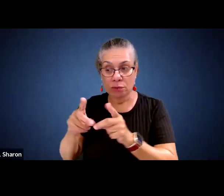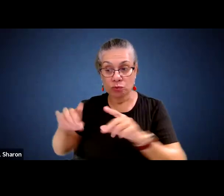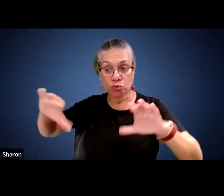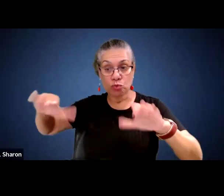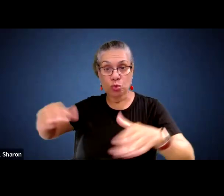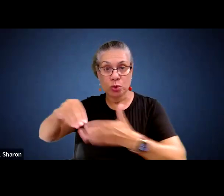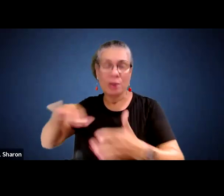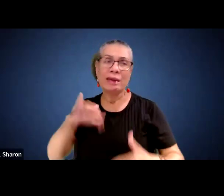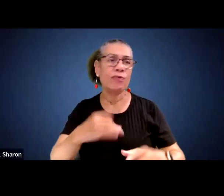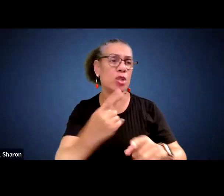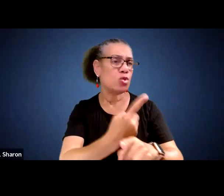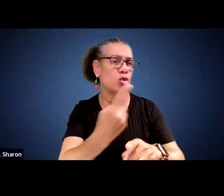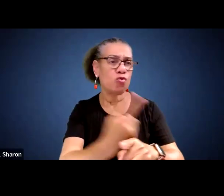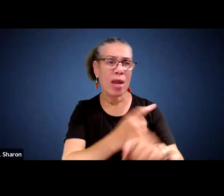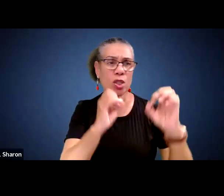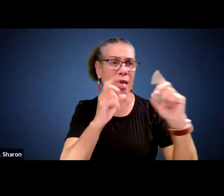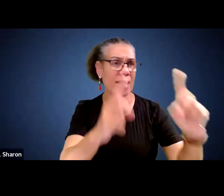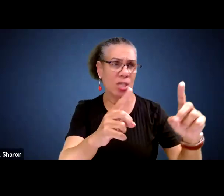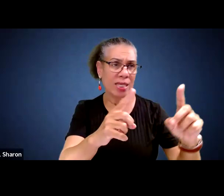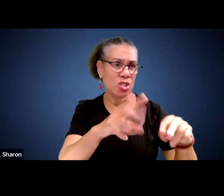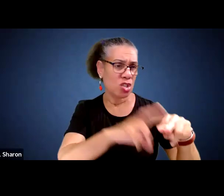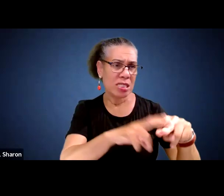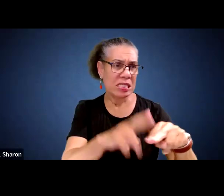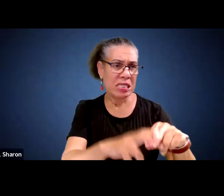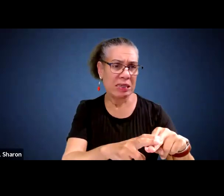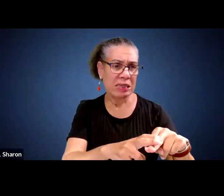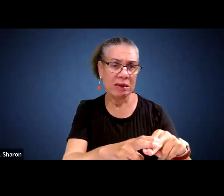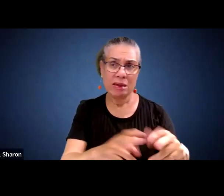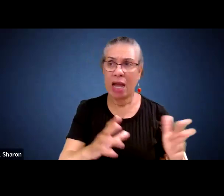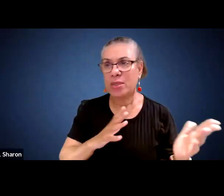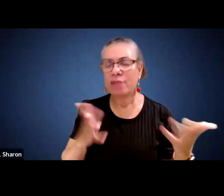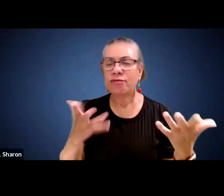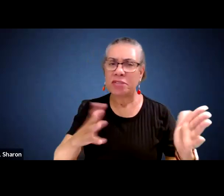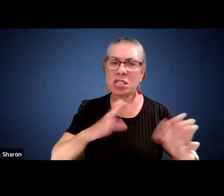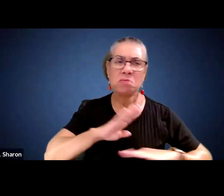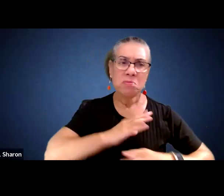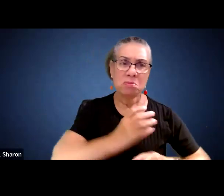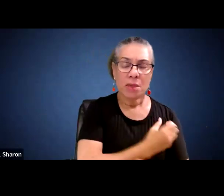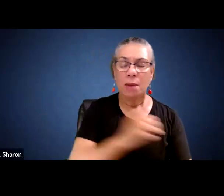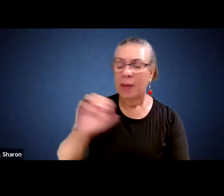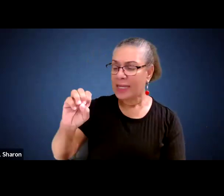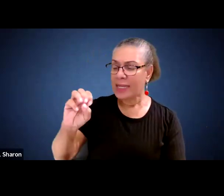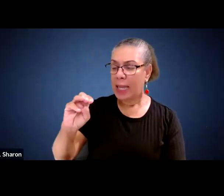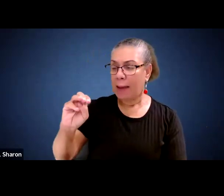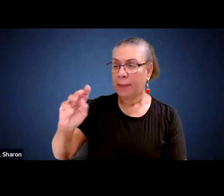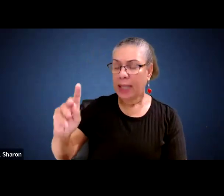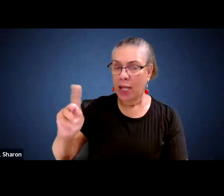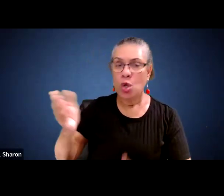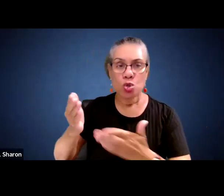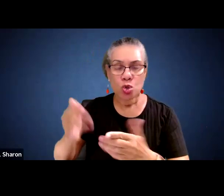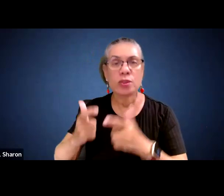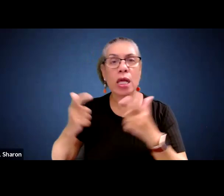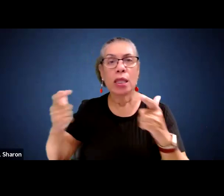only regular education seats, then I would say point taken. But EMK has a history of serving a large group of